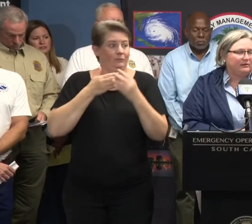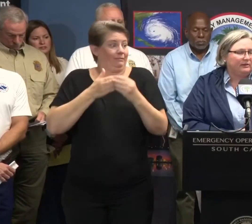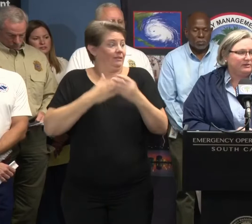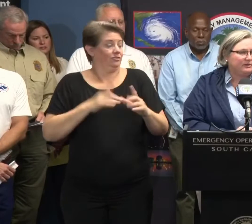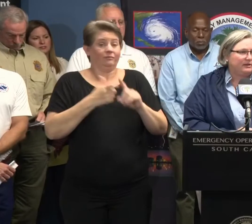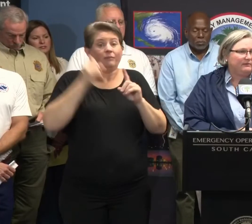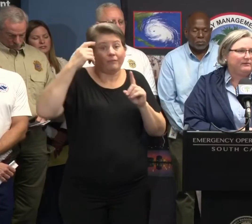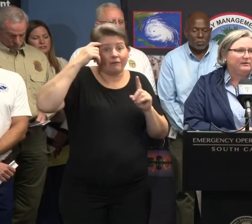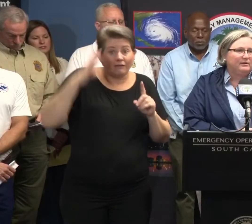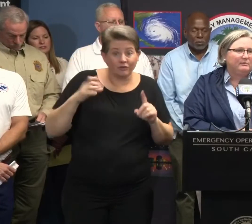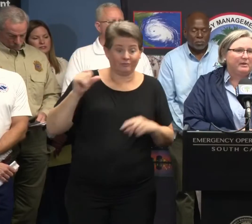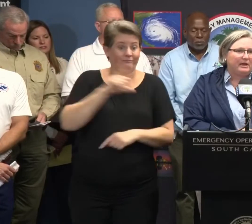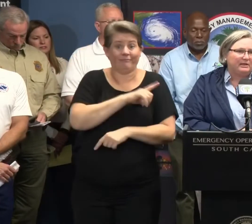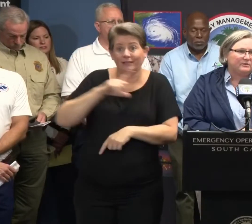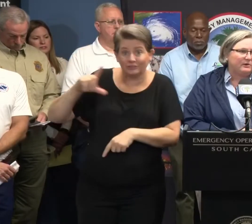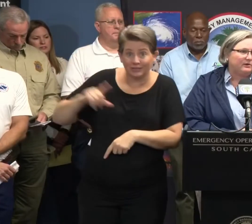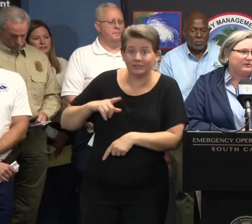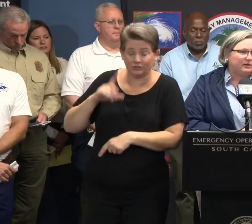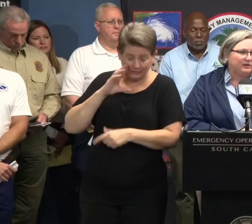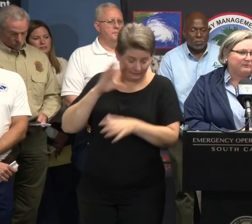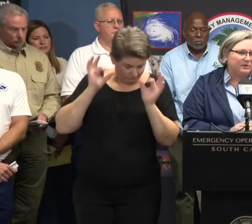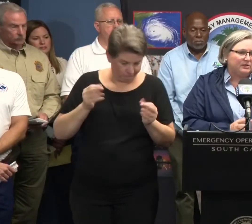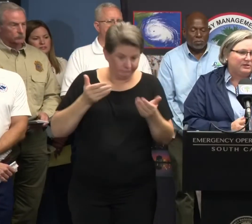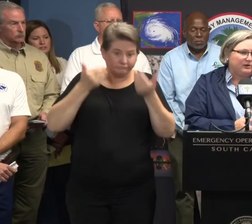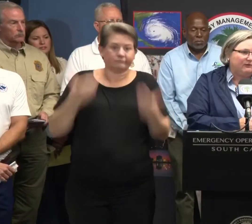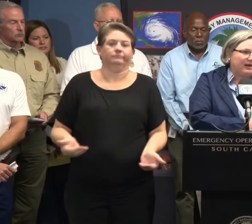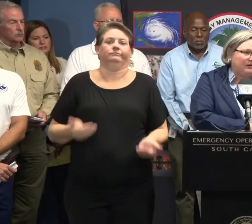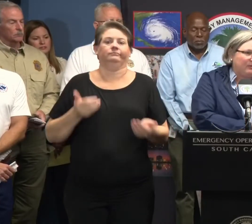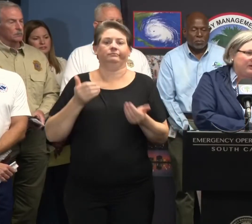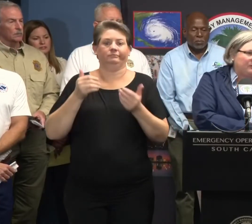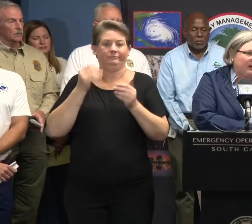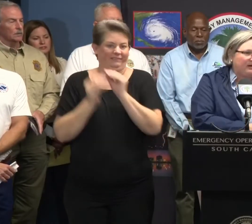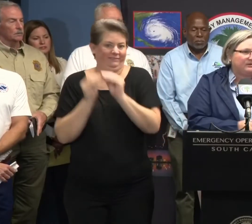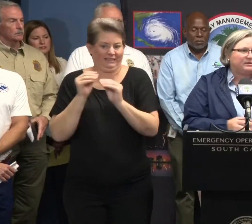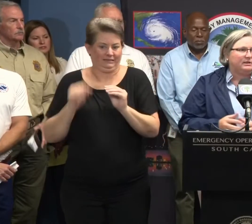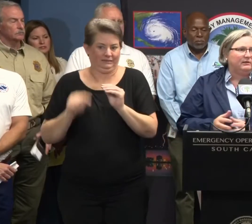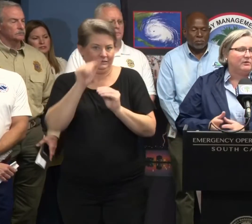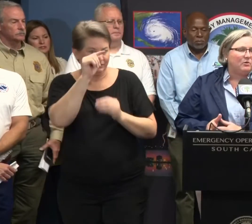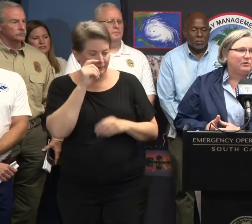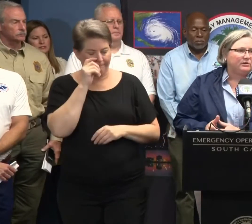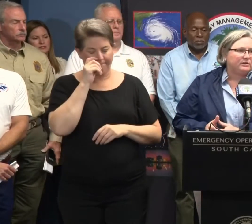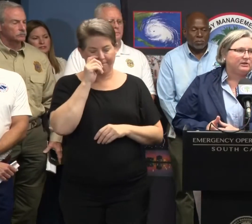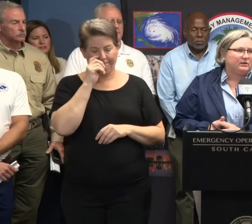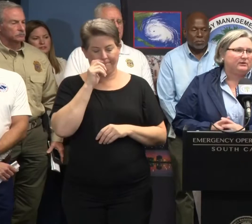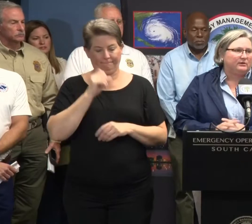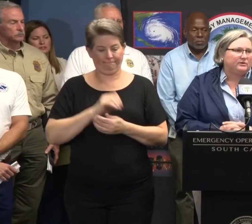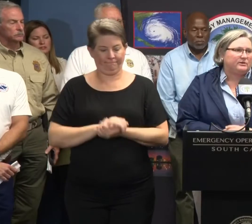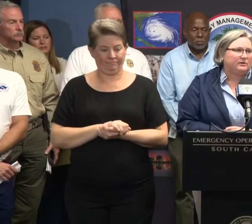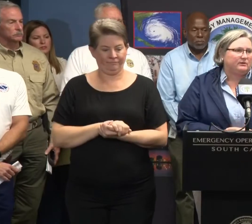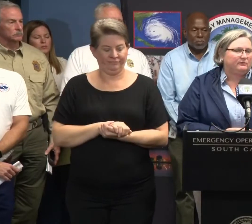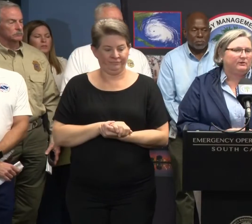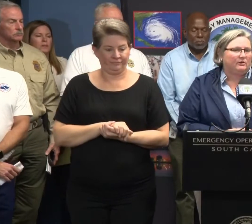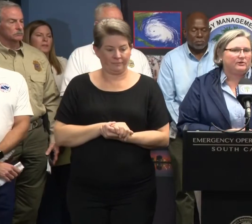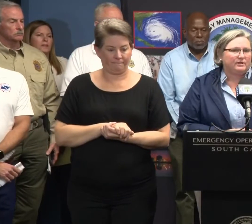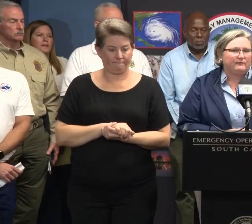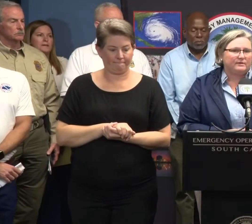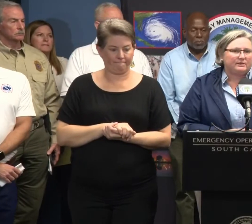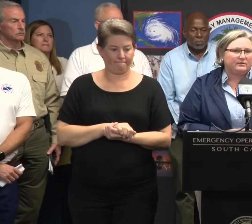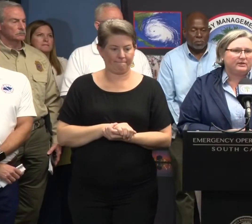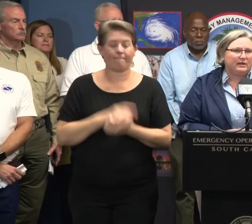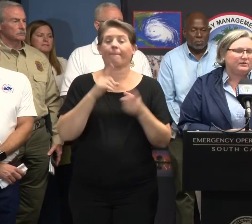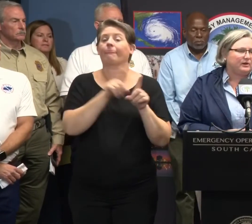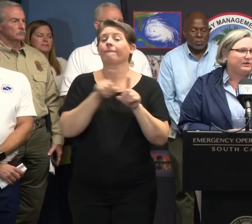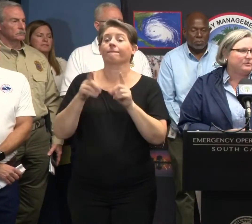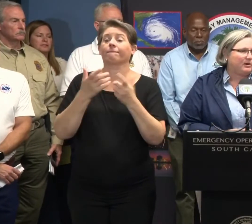and our legislative body as well. So you've got your major routes, and then of course there's a large